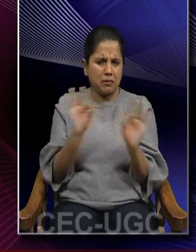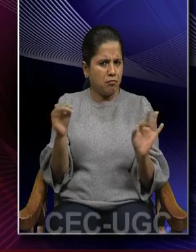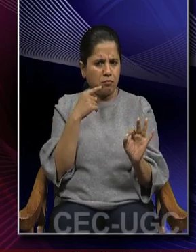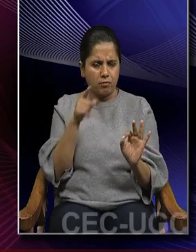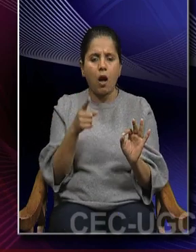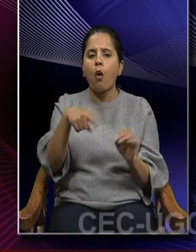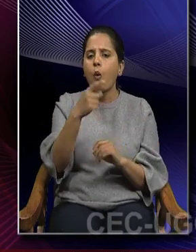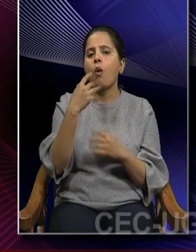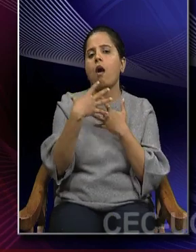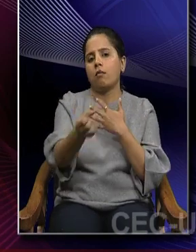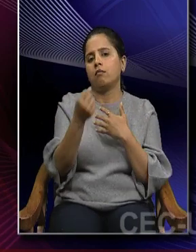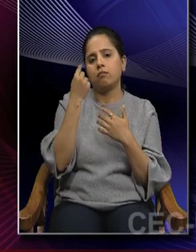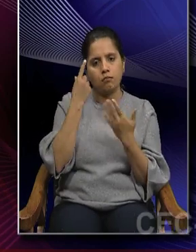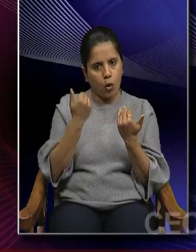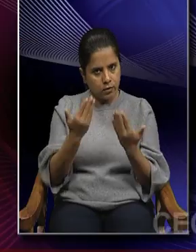you can understand.